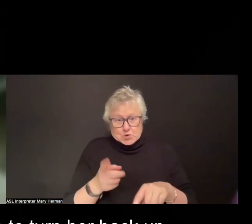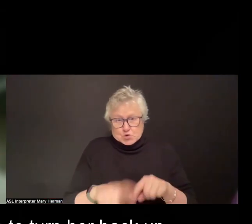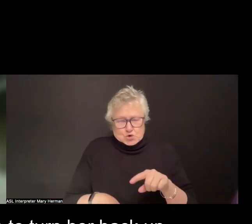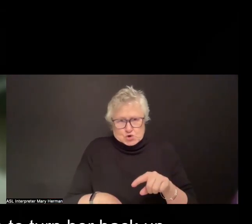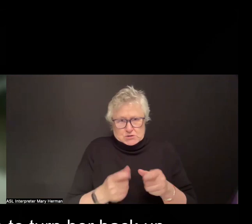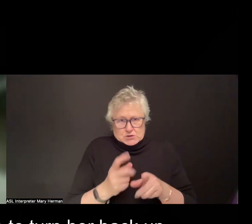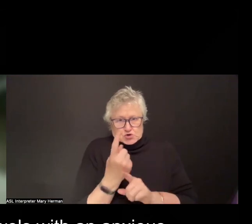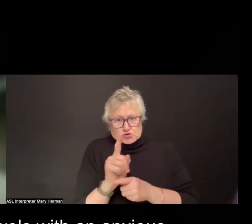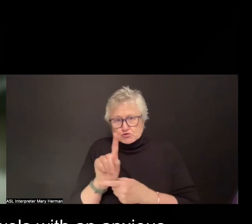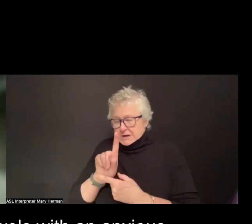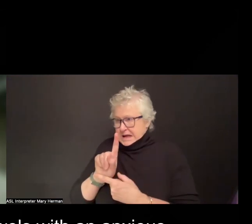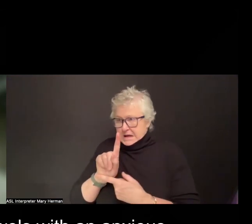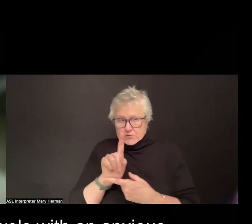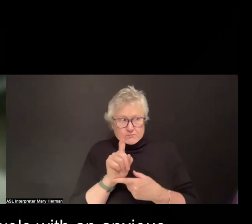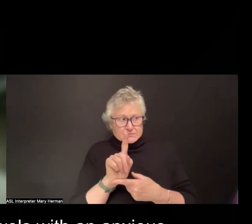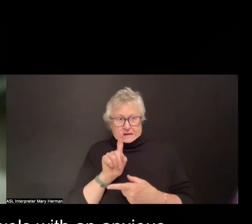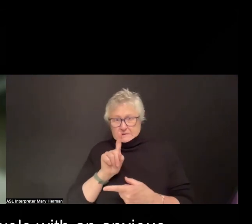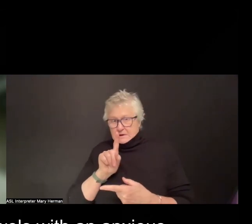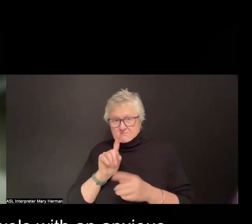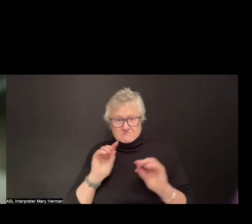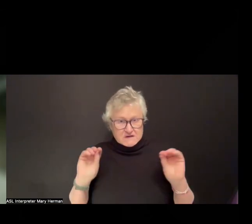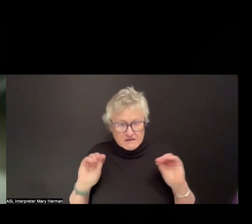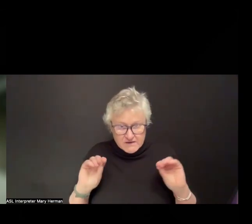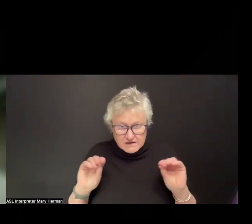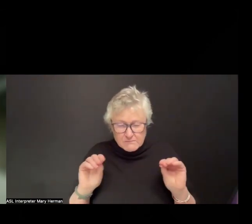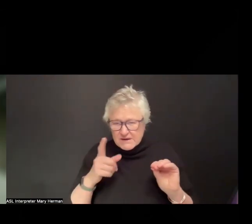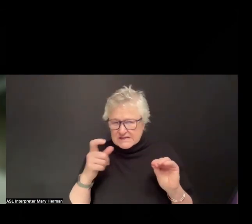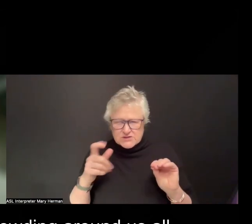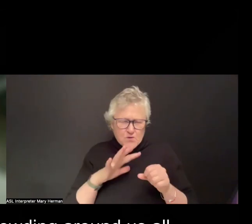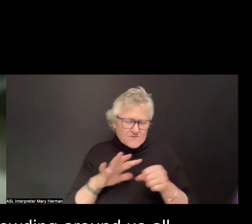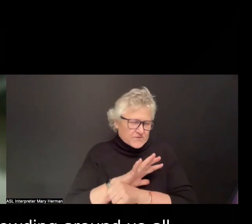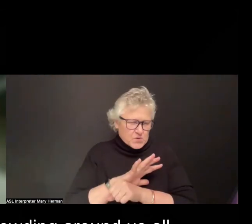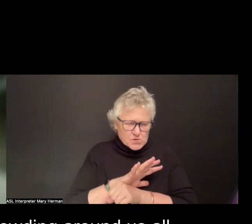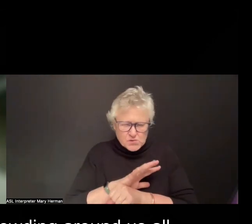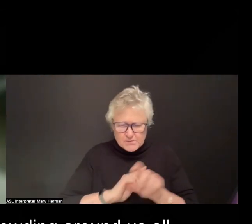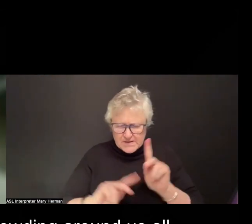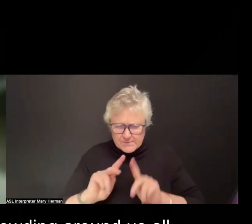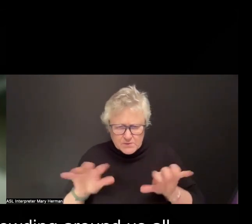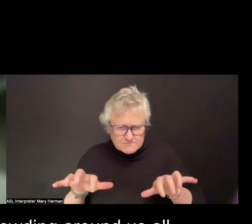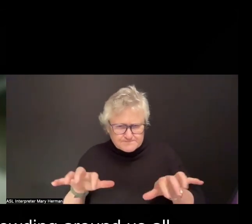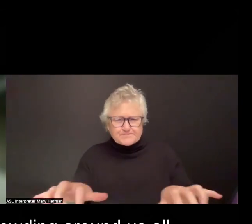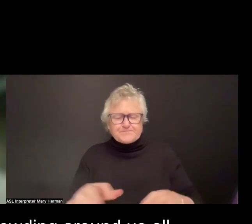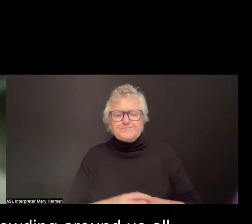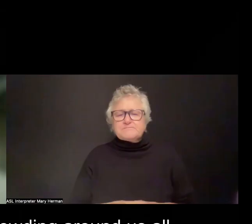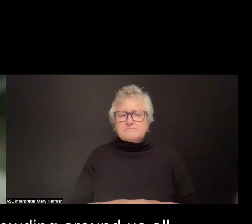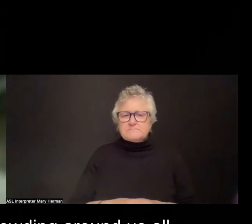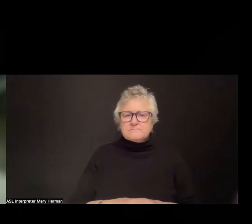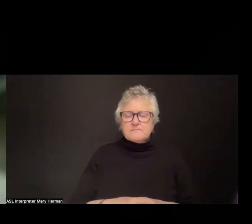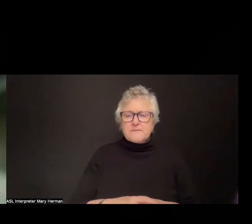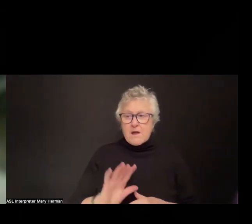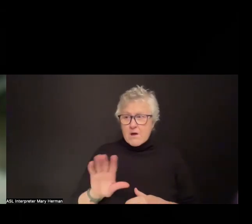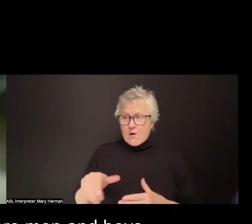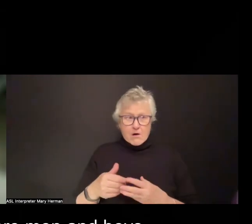his tail and disgorging the contents of his bowels with an anxious nicker. The eager faces crowding around us all belonged to